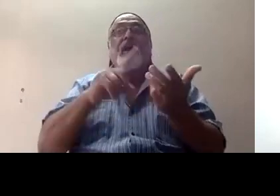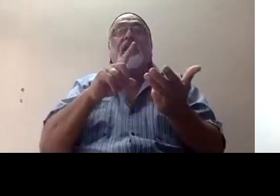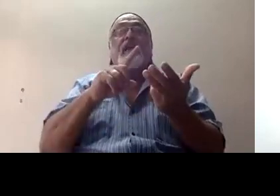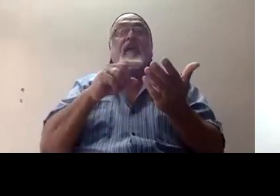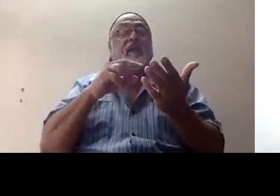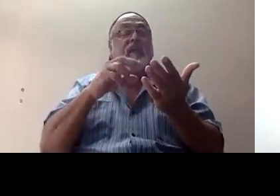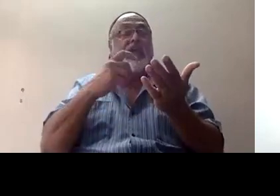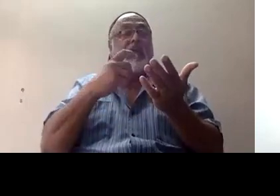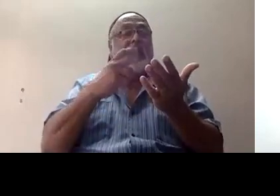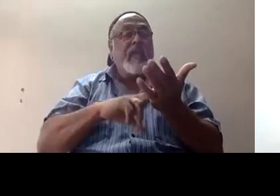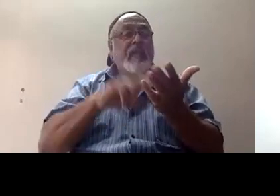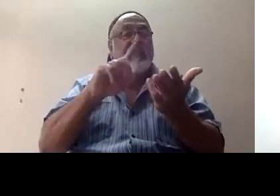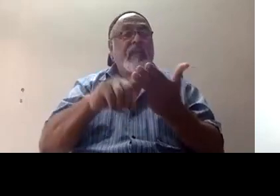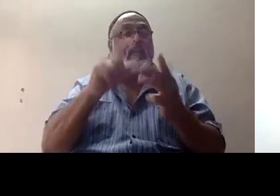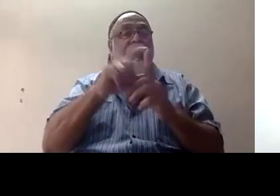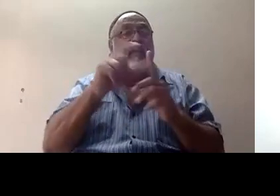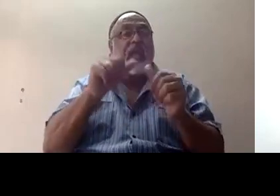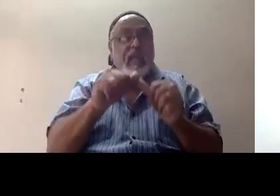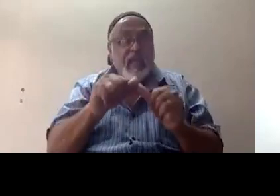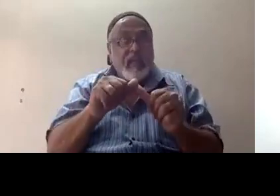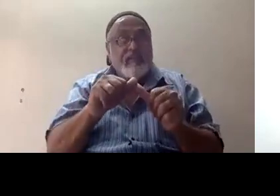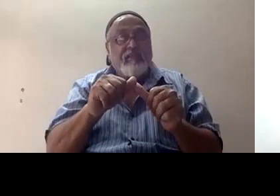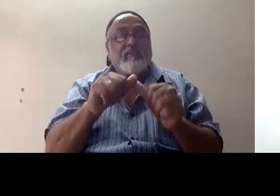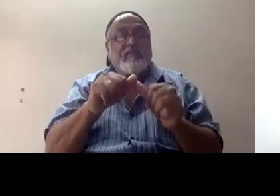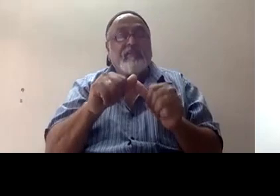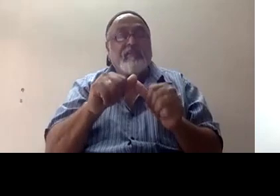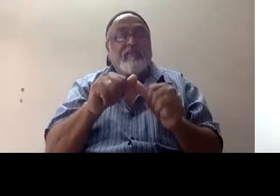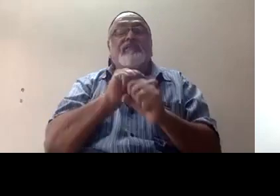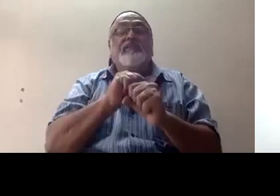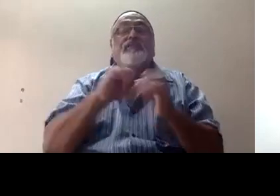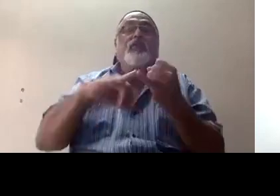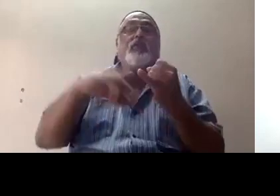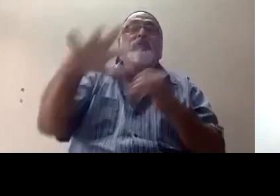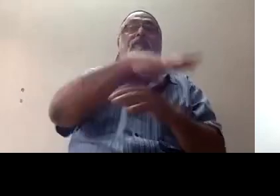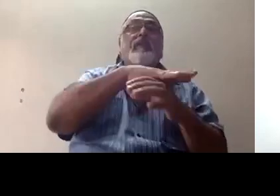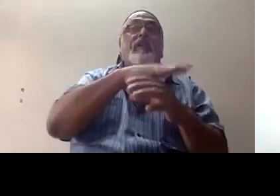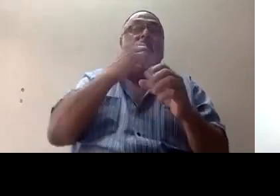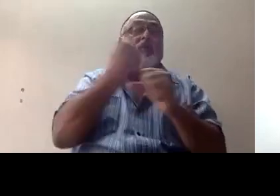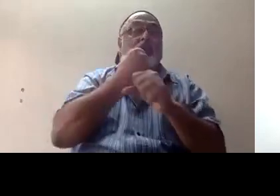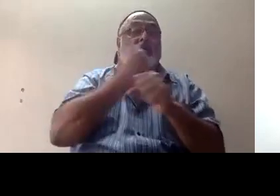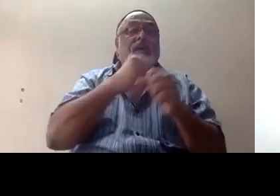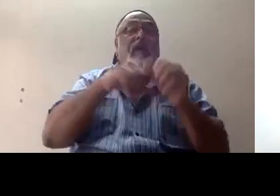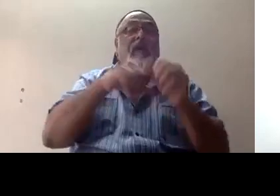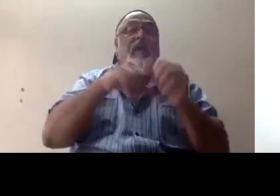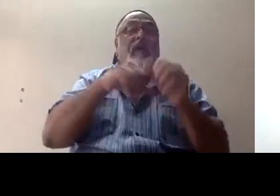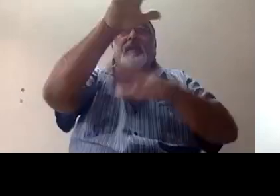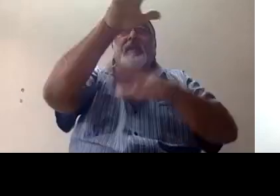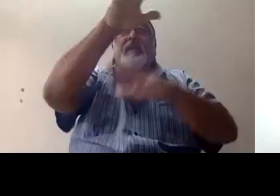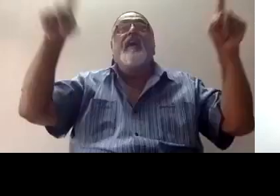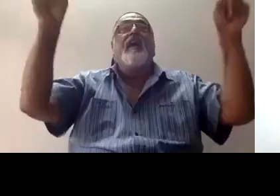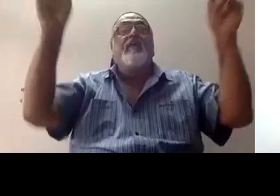for entrepreneurs with disabilities across India to conduct and grow their business. She has been a recipient